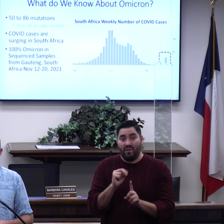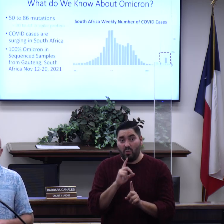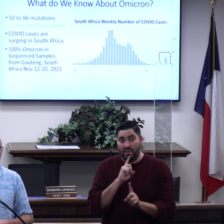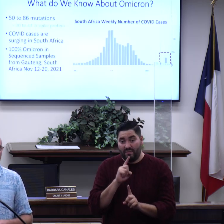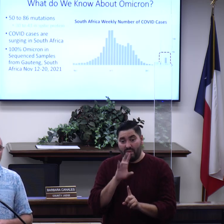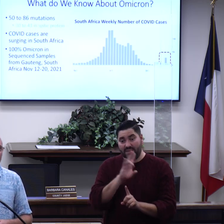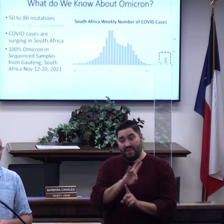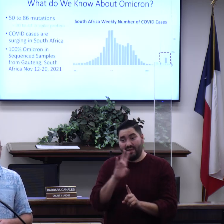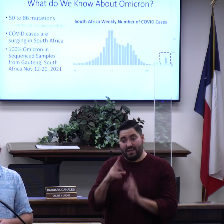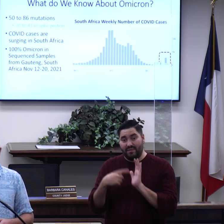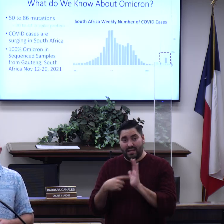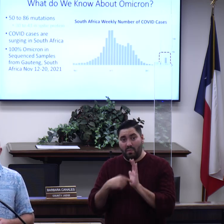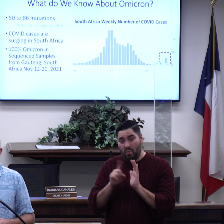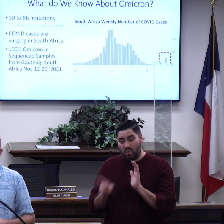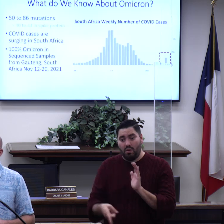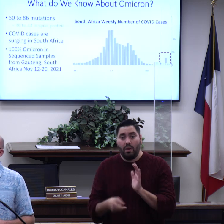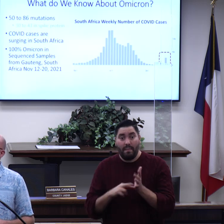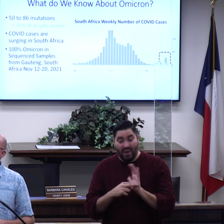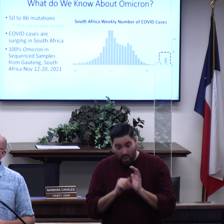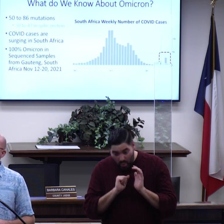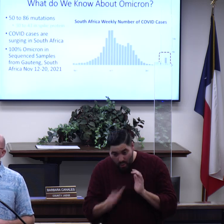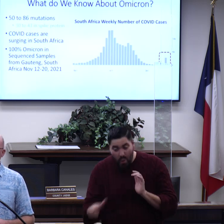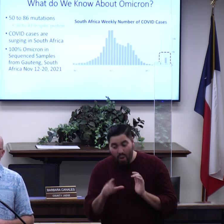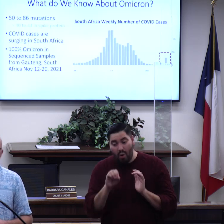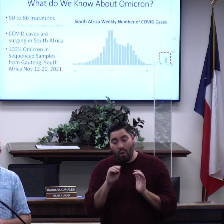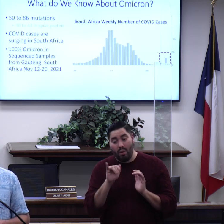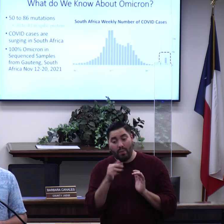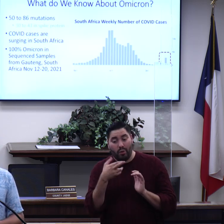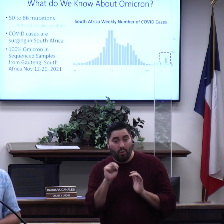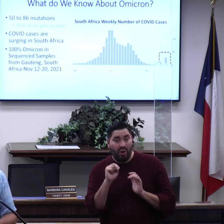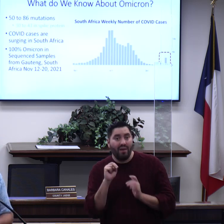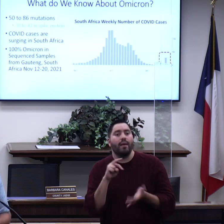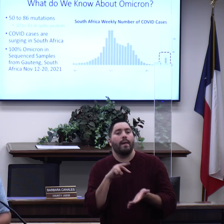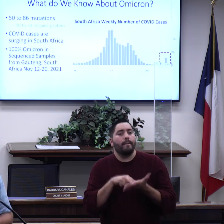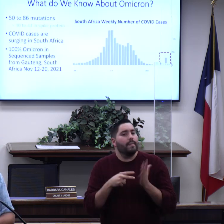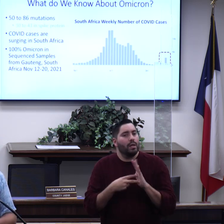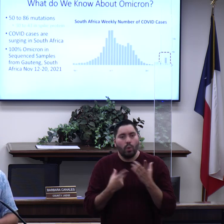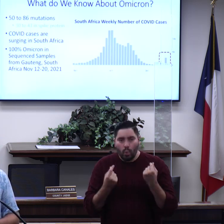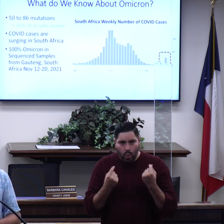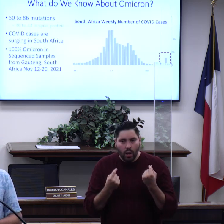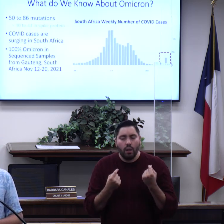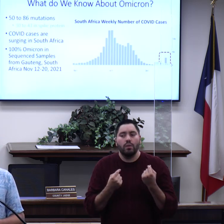good sample size. If all of them are Omicron, that's indicating that